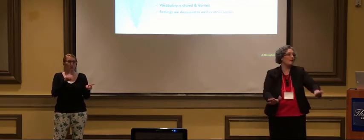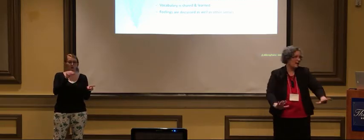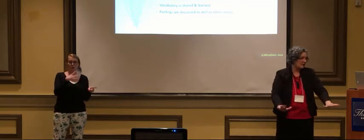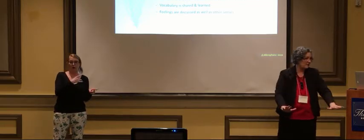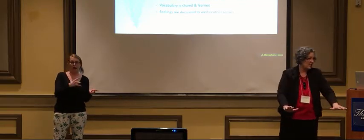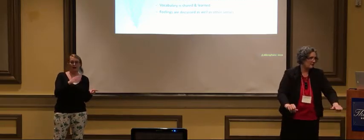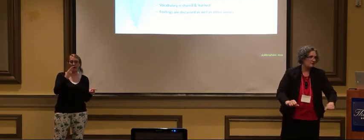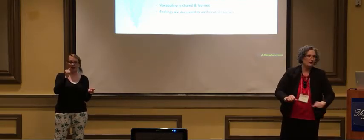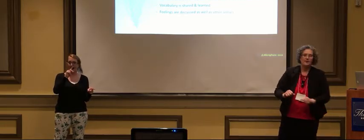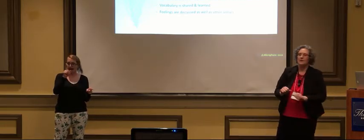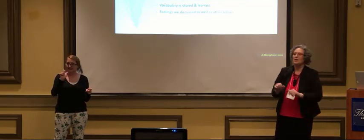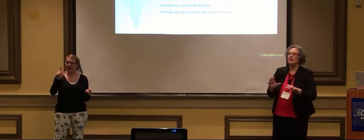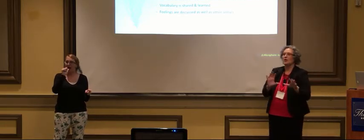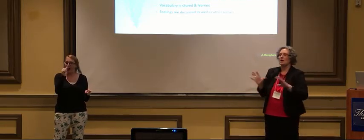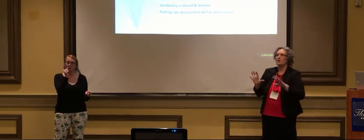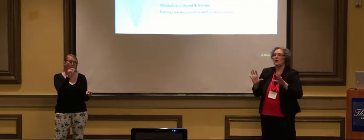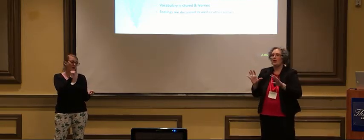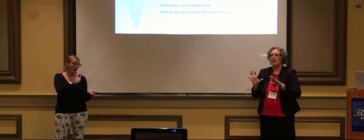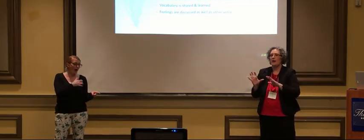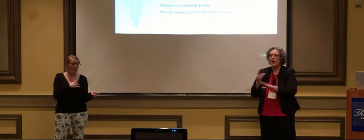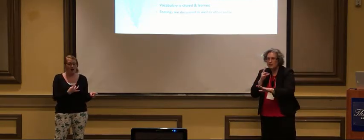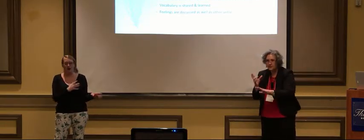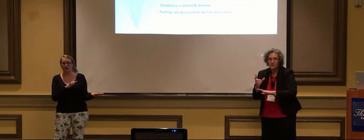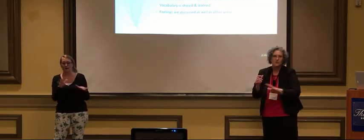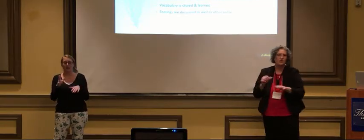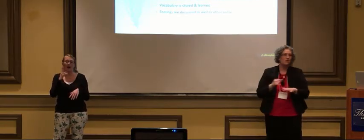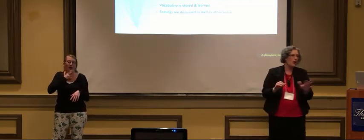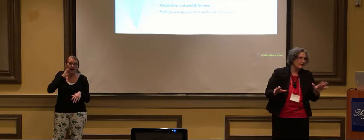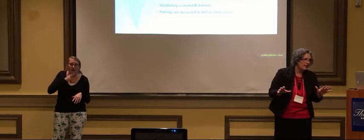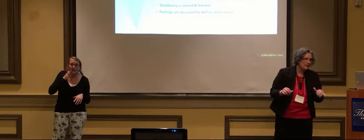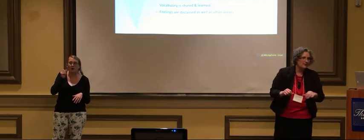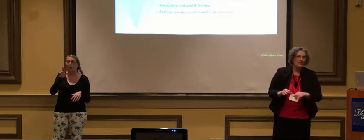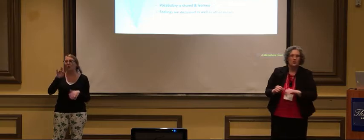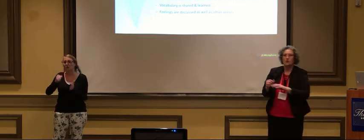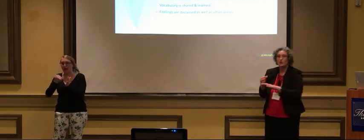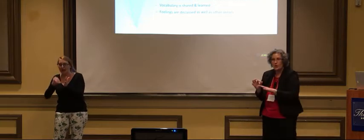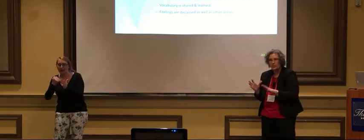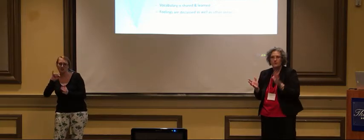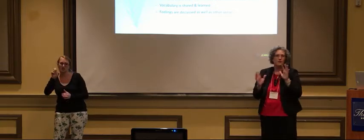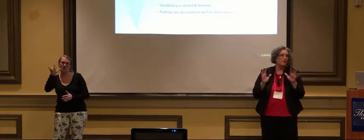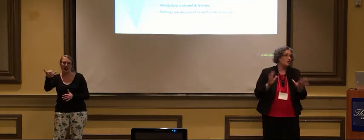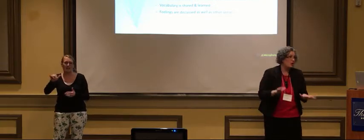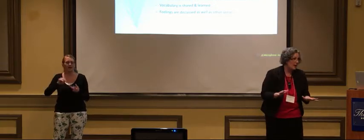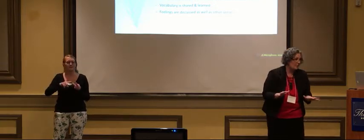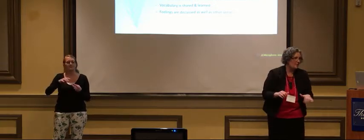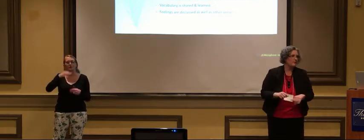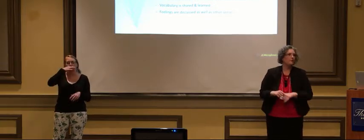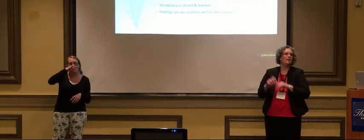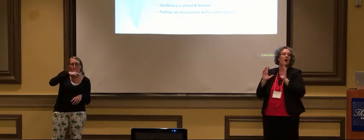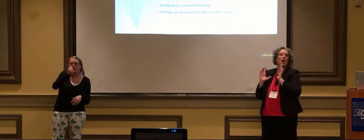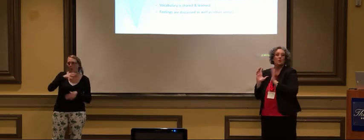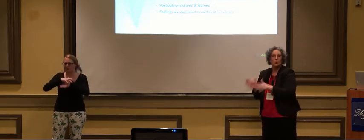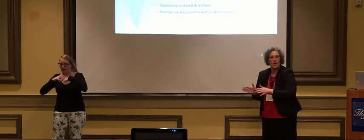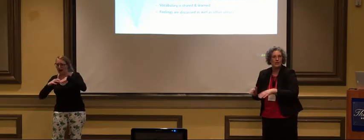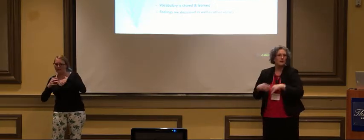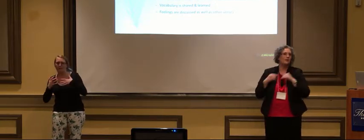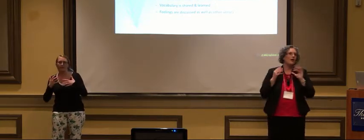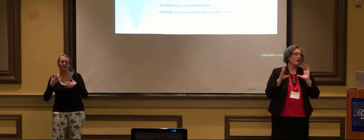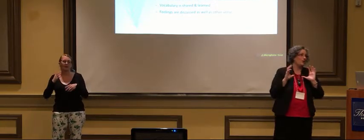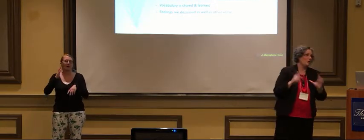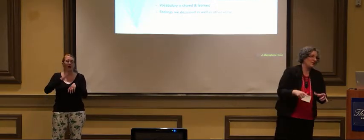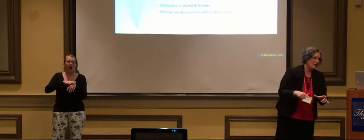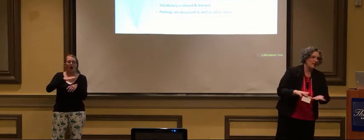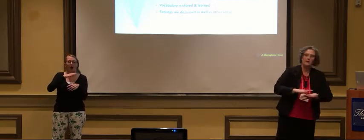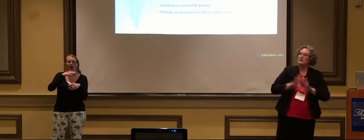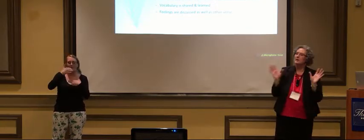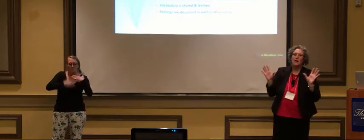do we not like hazelnuts? You know, honey versus jelly, strawberry versus grape, on bread,